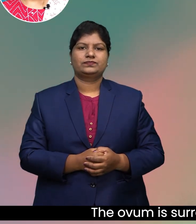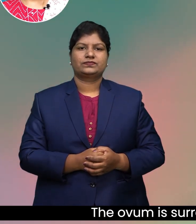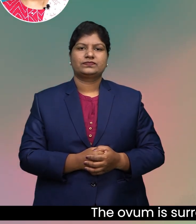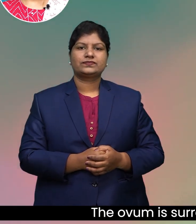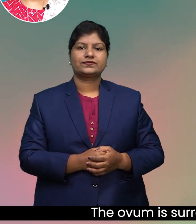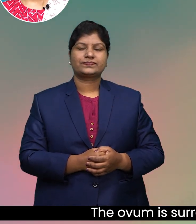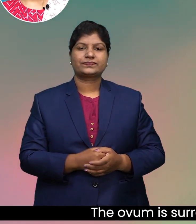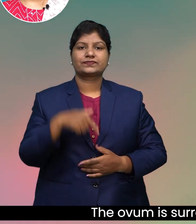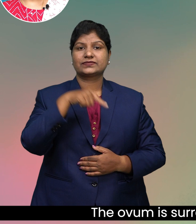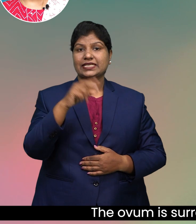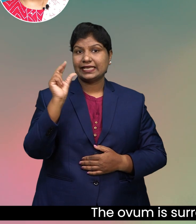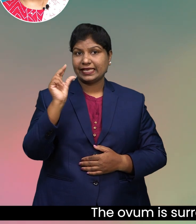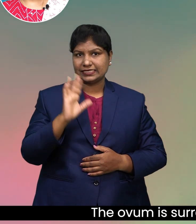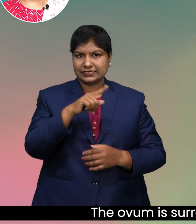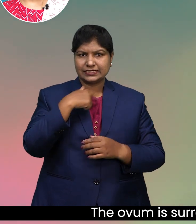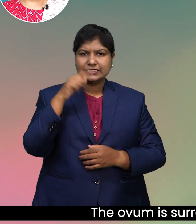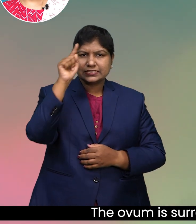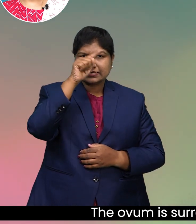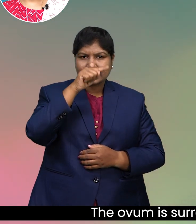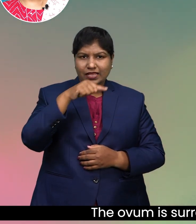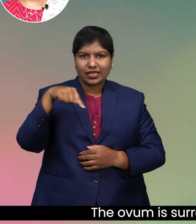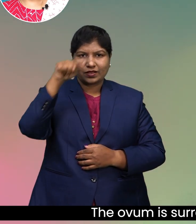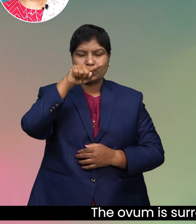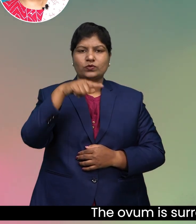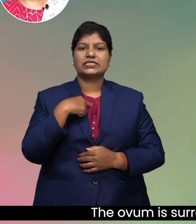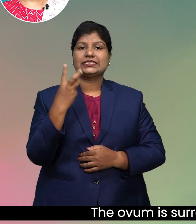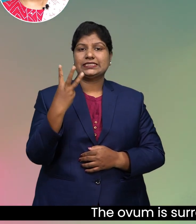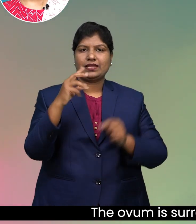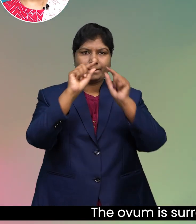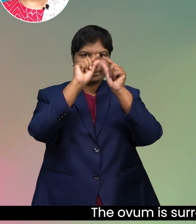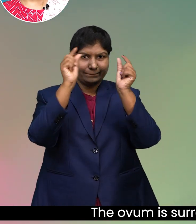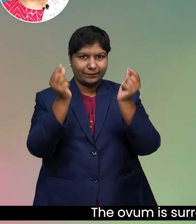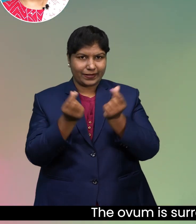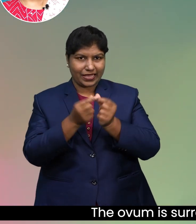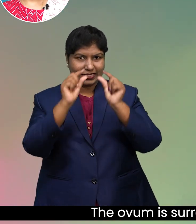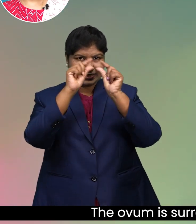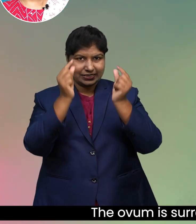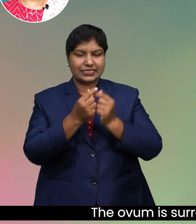The ovum is surrounded by 3 membranes.